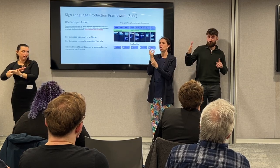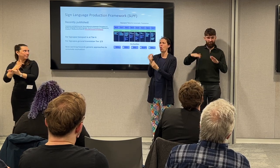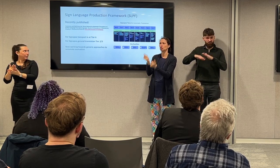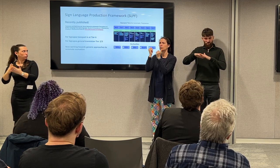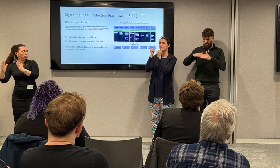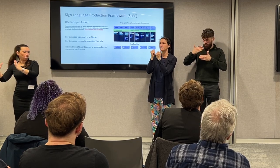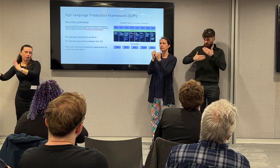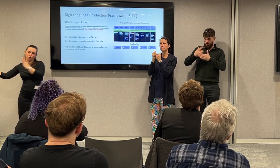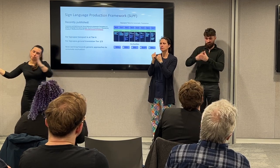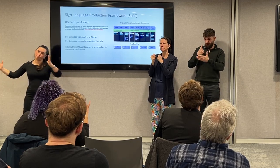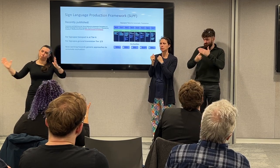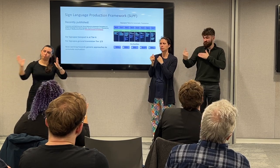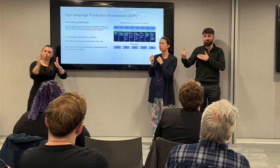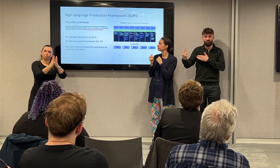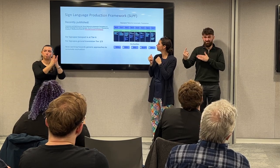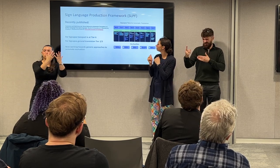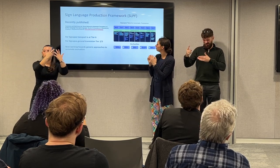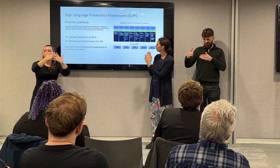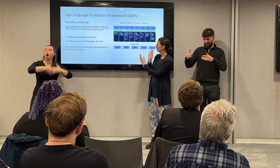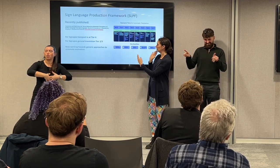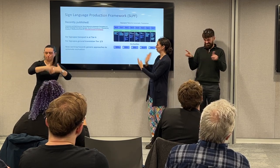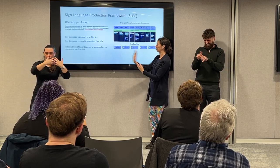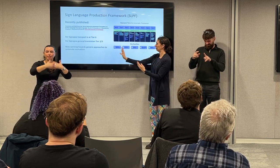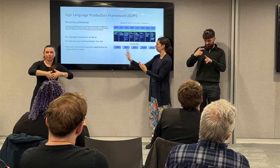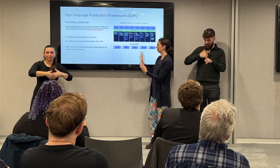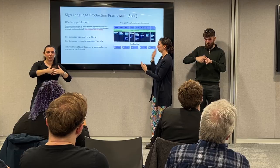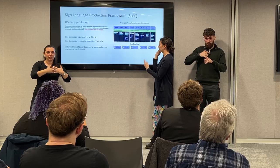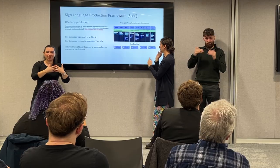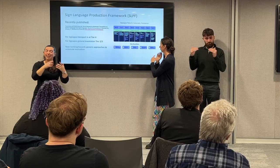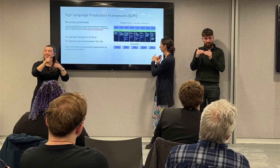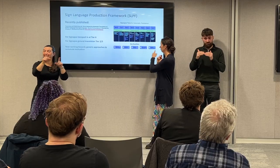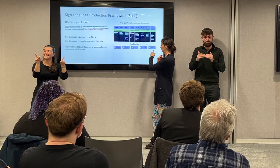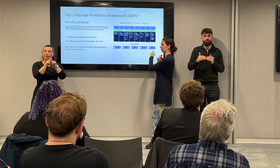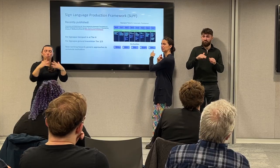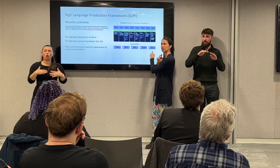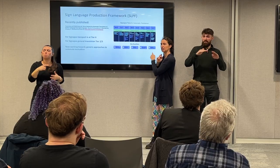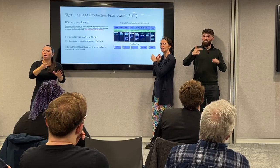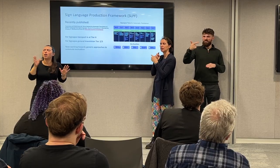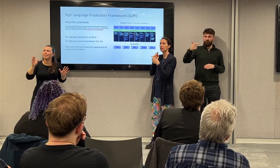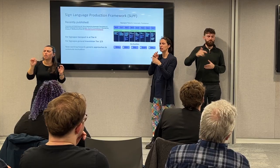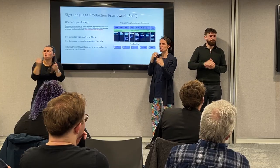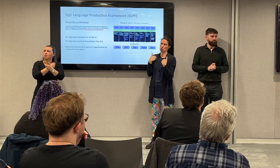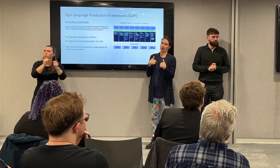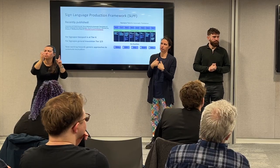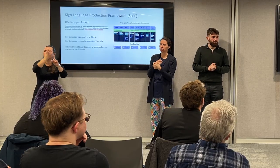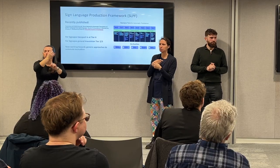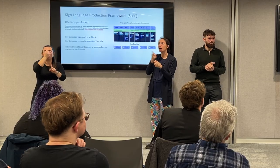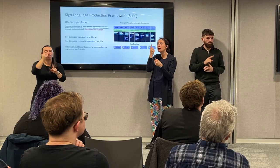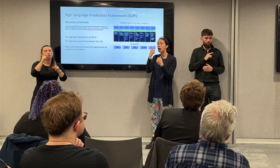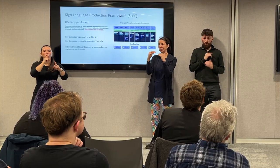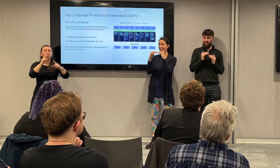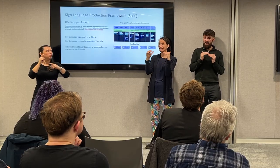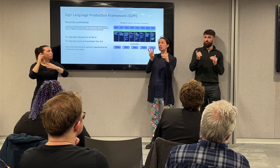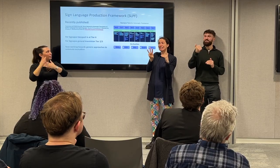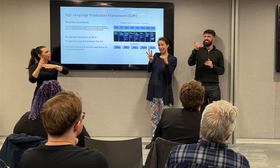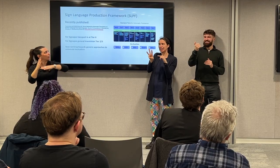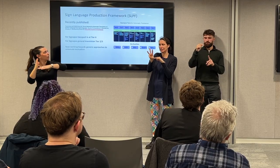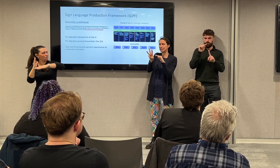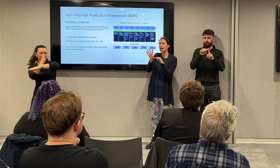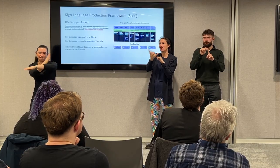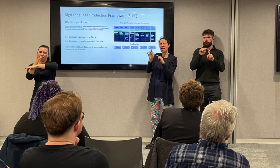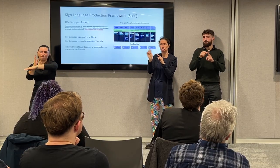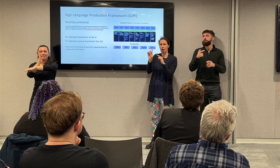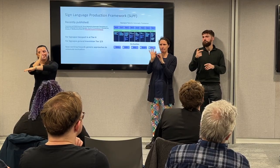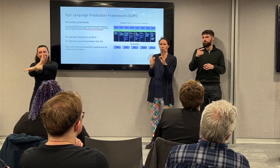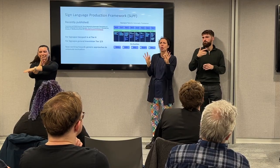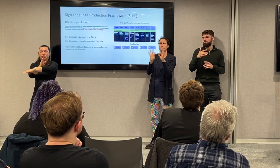sort of like translation. It's as good as a human. We'll never get there, doesn't matter, right? Because actually tier 6 is where it's important. And this